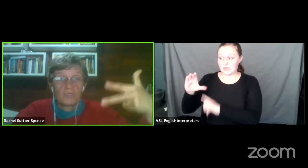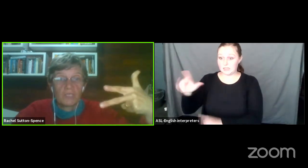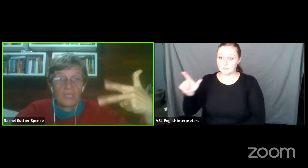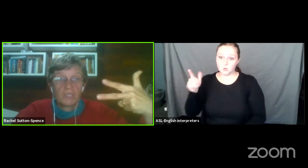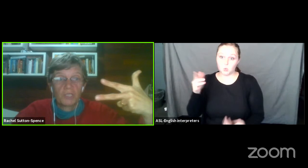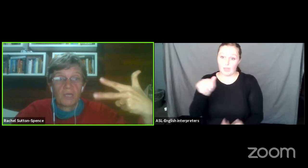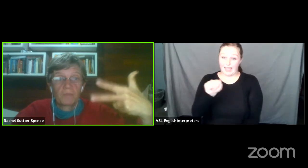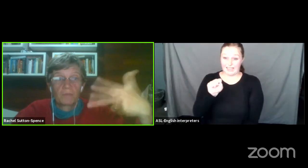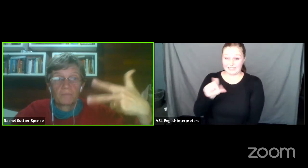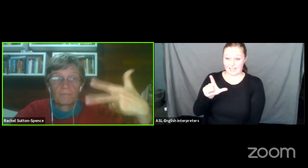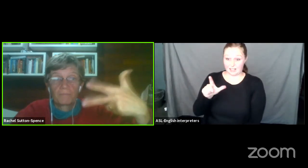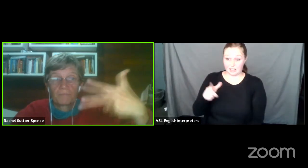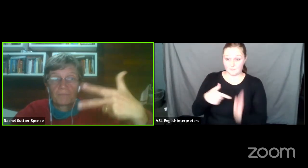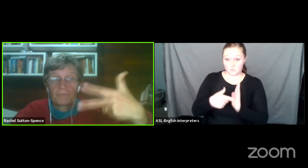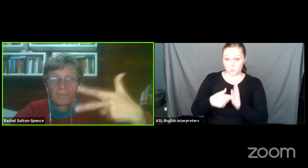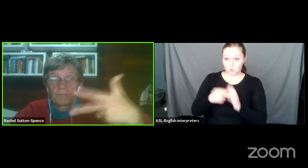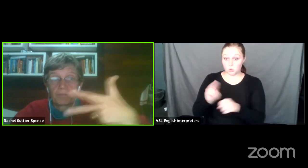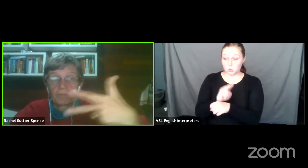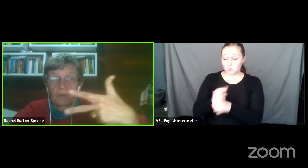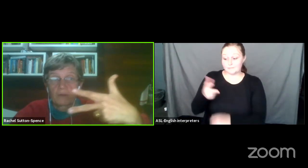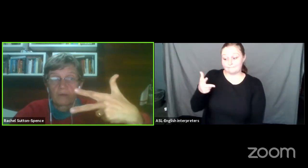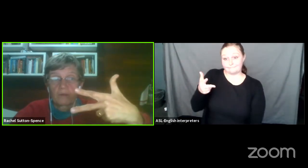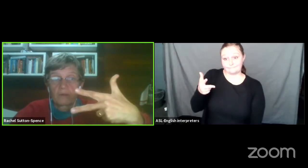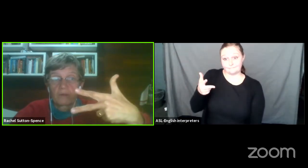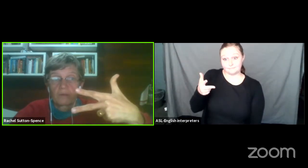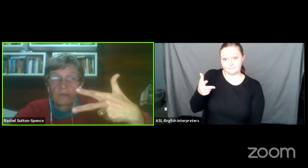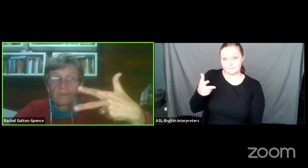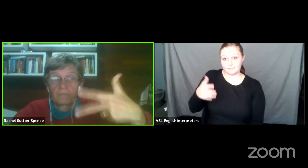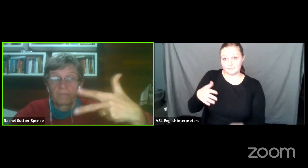would use this hand shape.